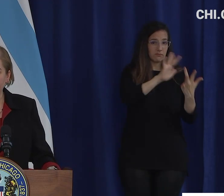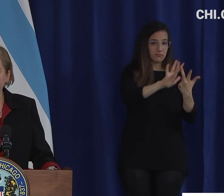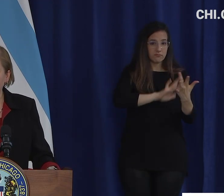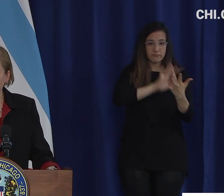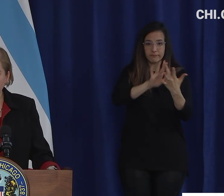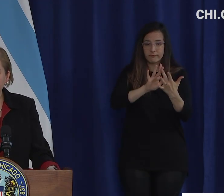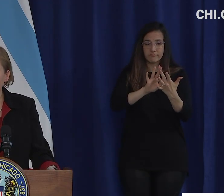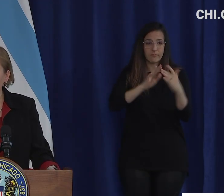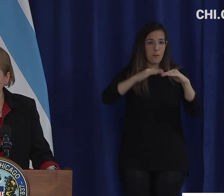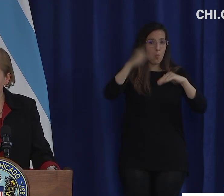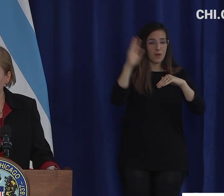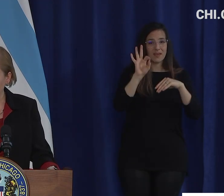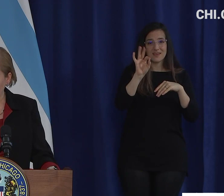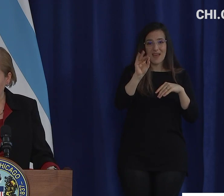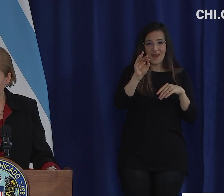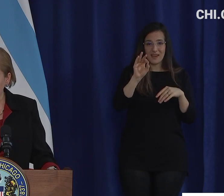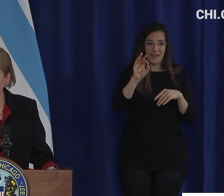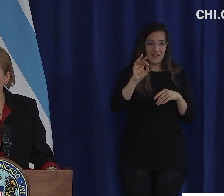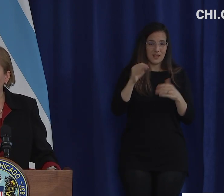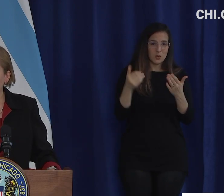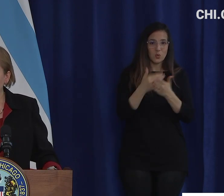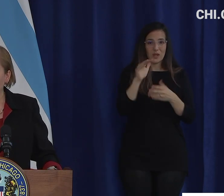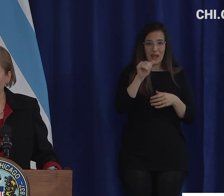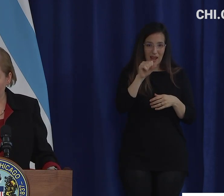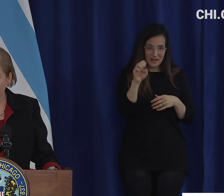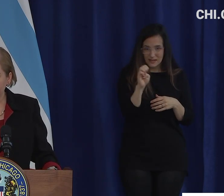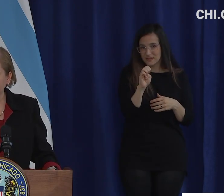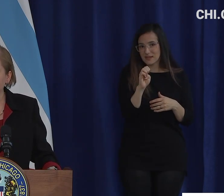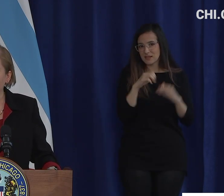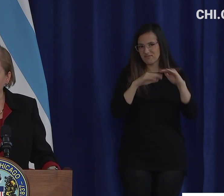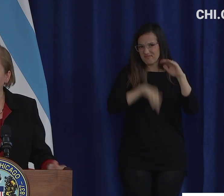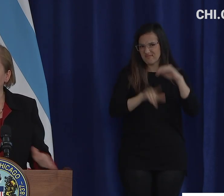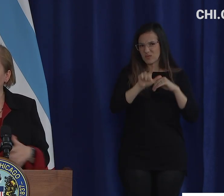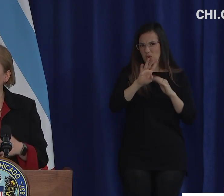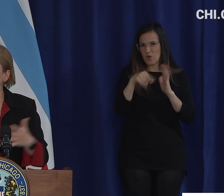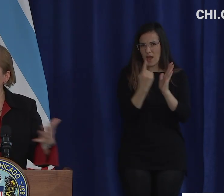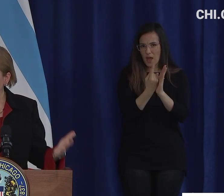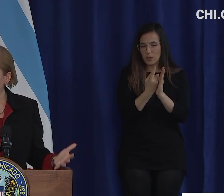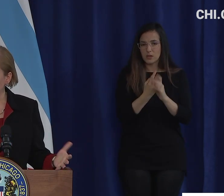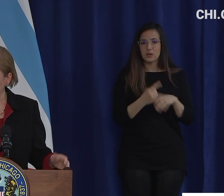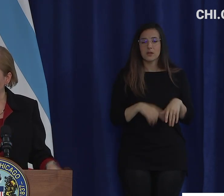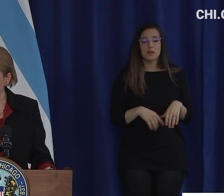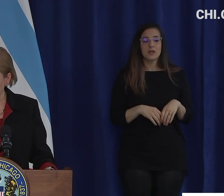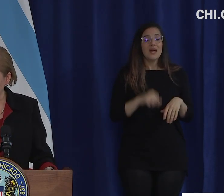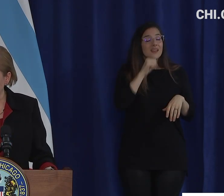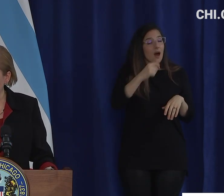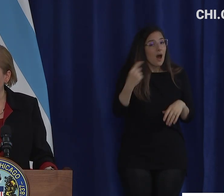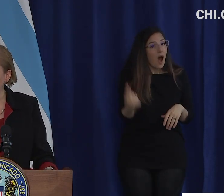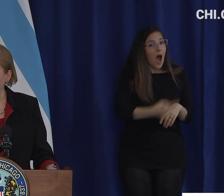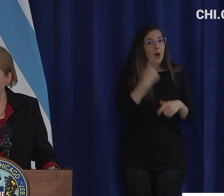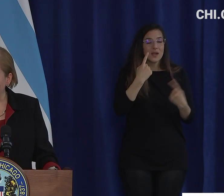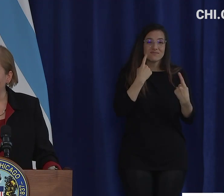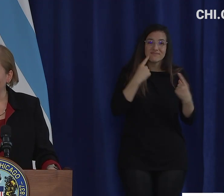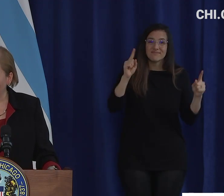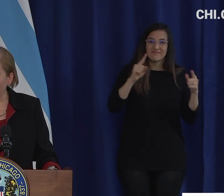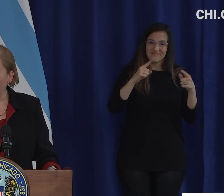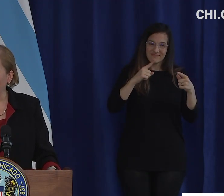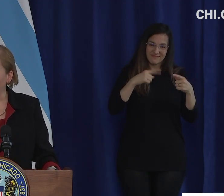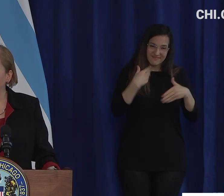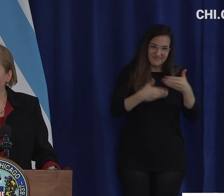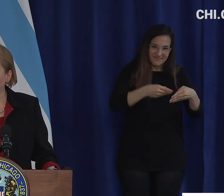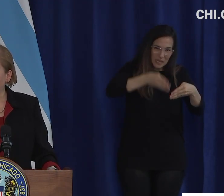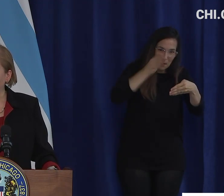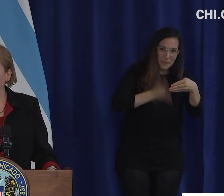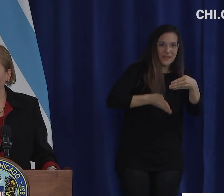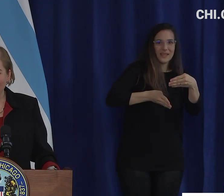of the cases that we receive within 24 hours. We do not always successfully complete a full investigation, and we continue to work